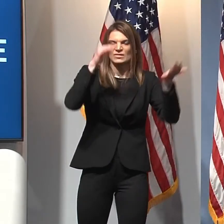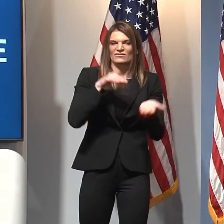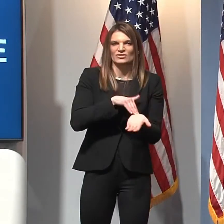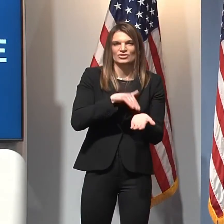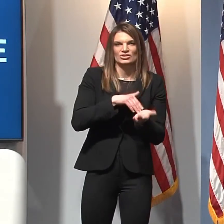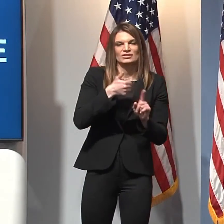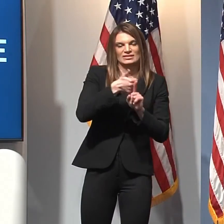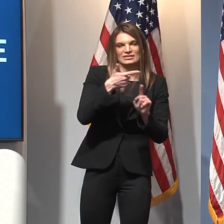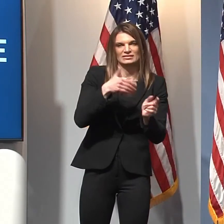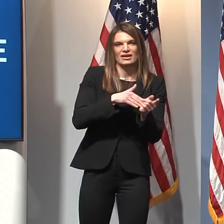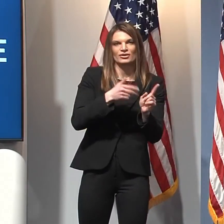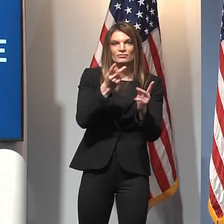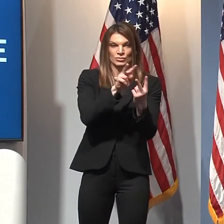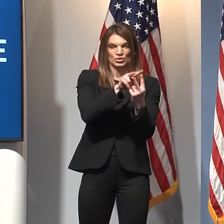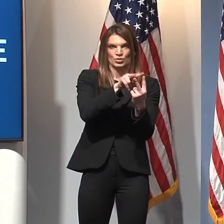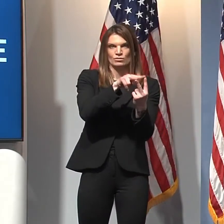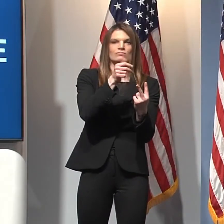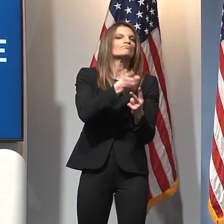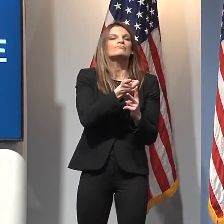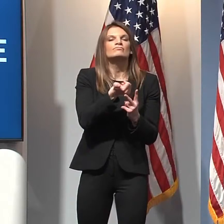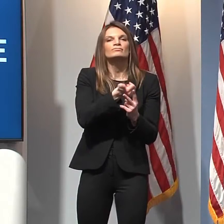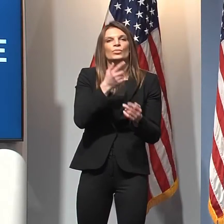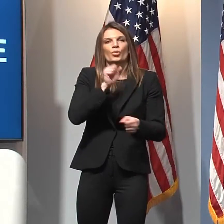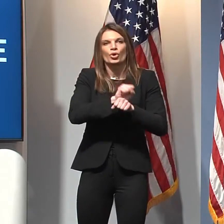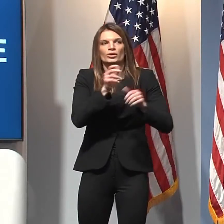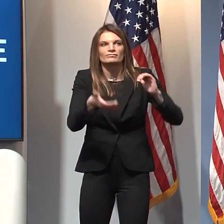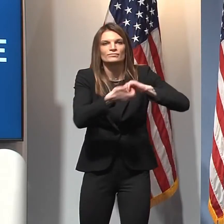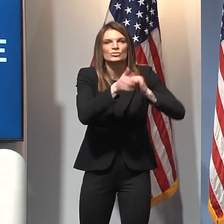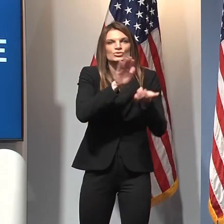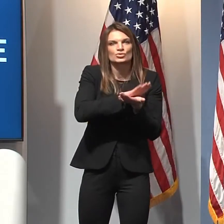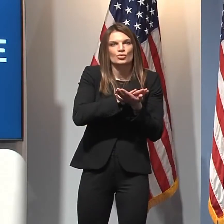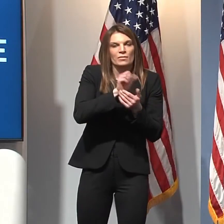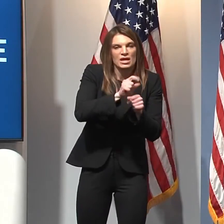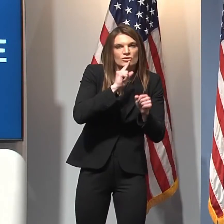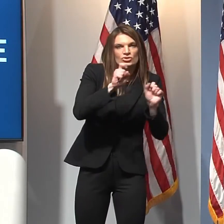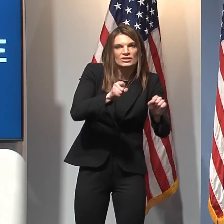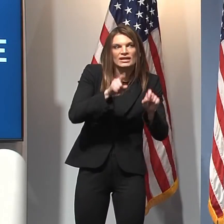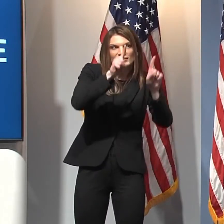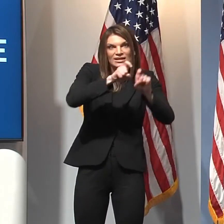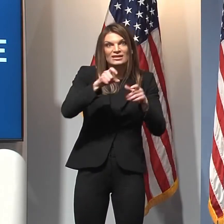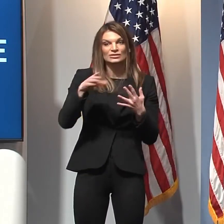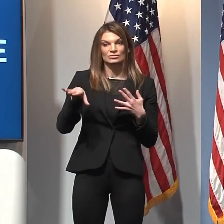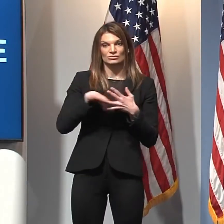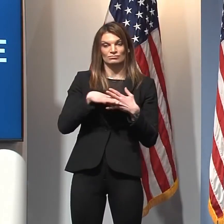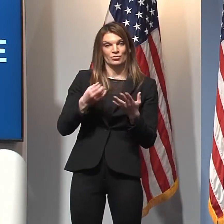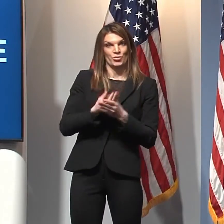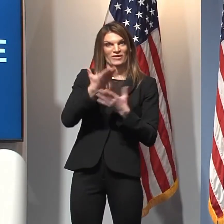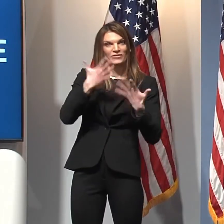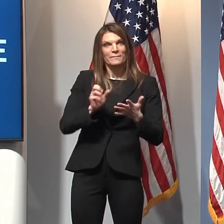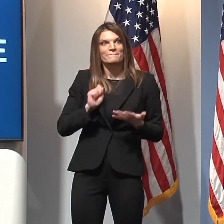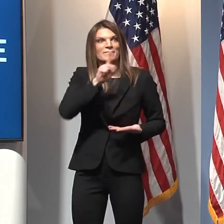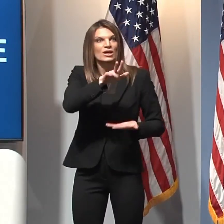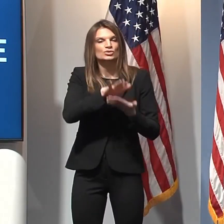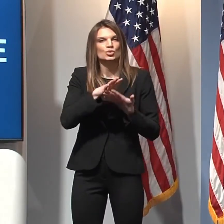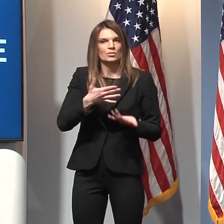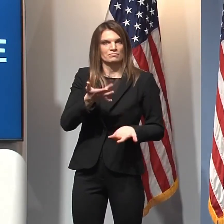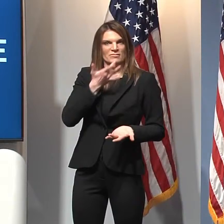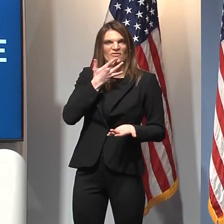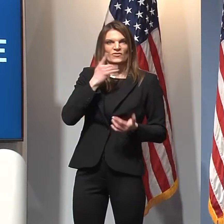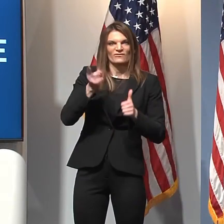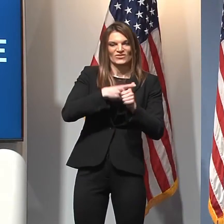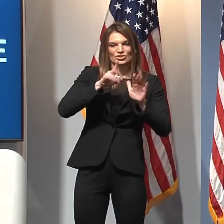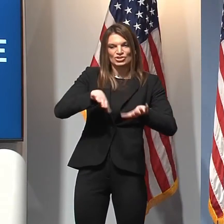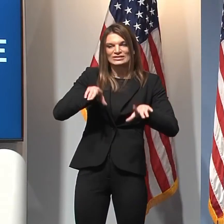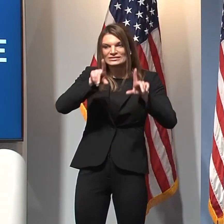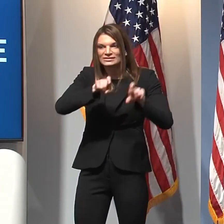Dr. Natasha Bagdasarian, we're also working with schools to be able to get testing out after spring break and making sure that people understand what they